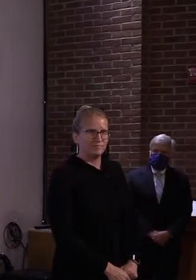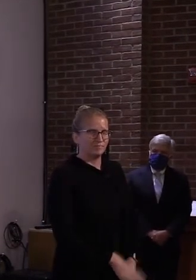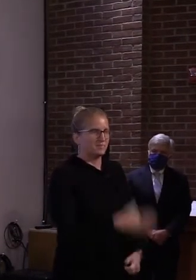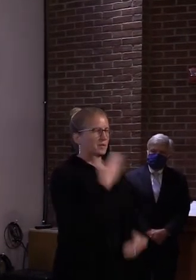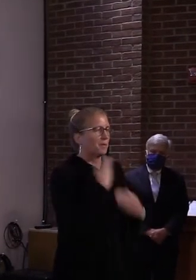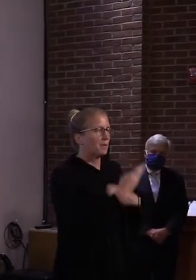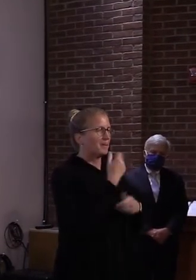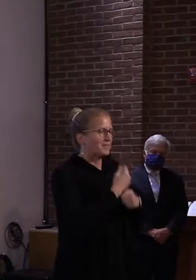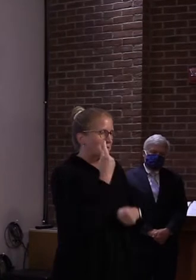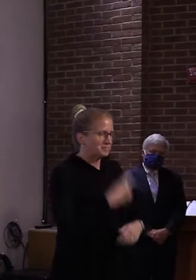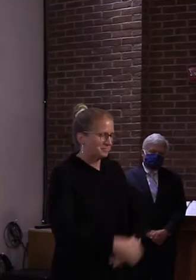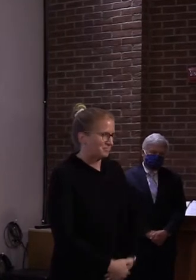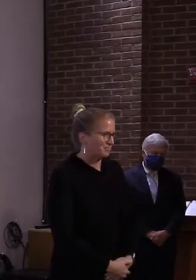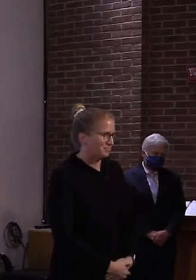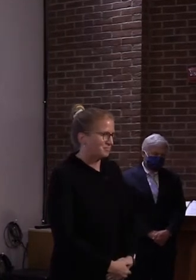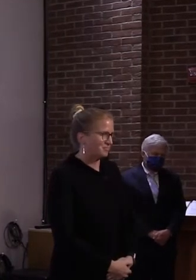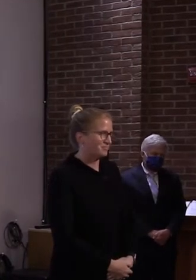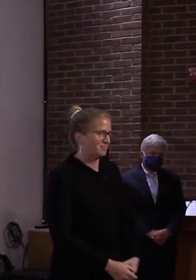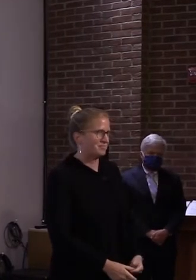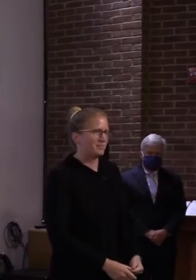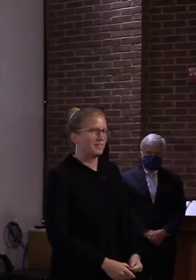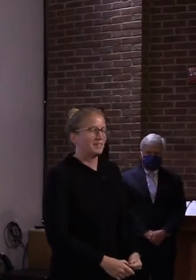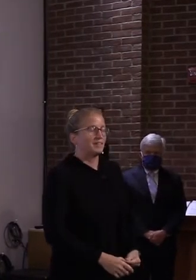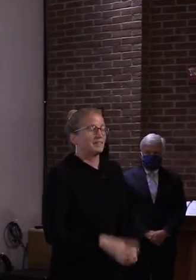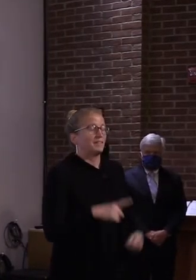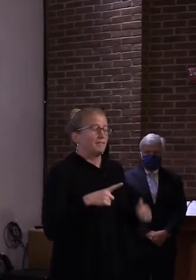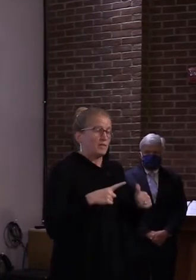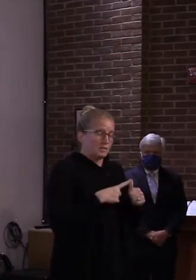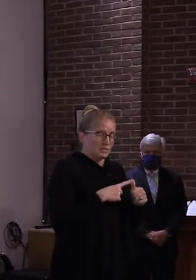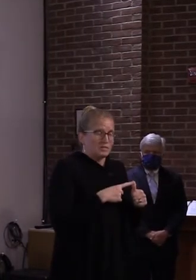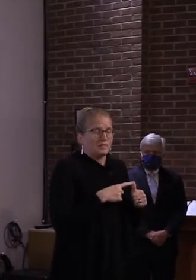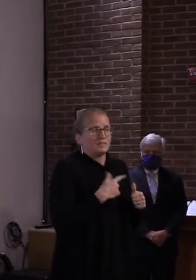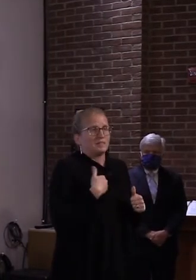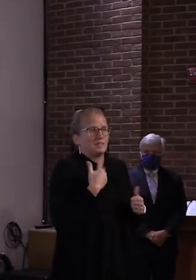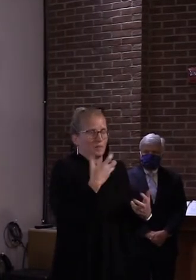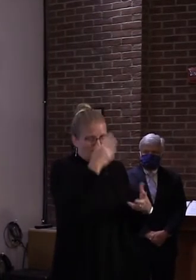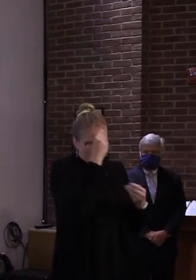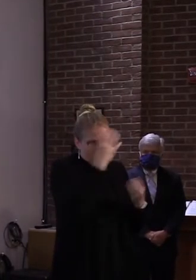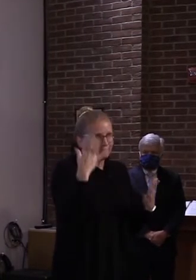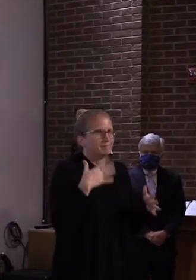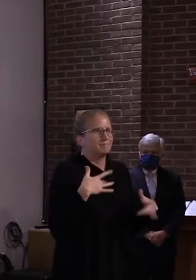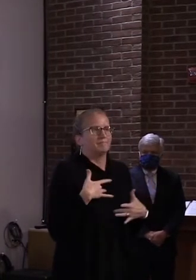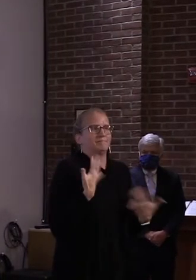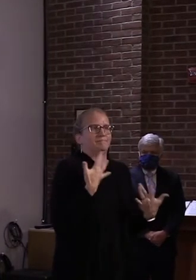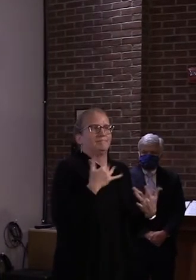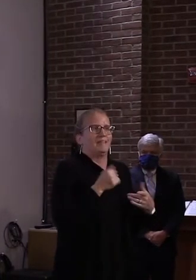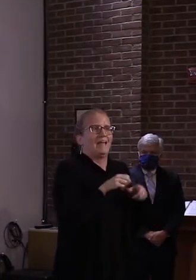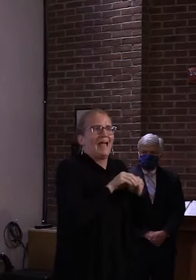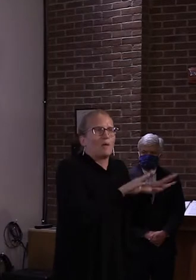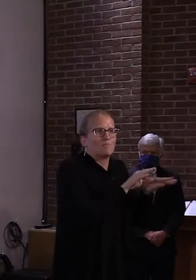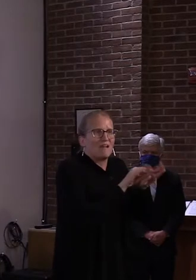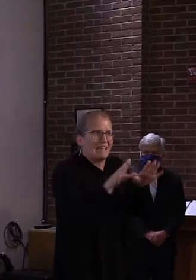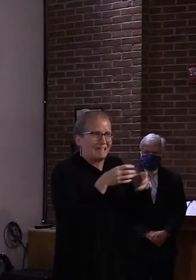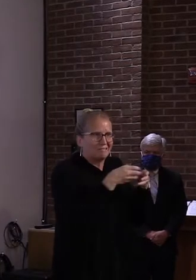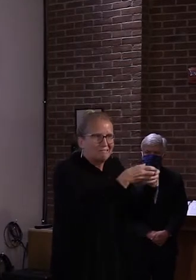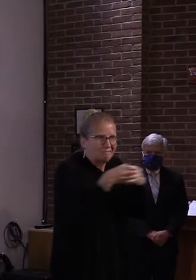Good morning, everyone. I'll begin with an update on our outbreaks, and